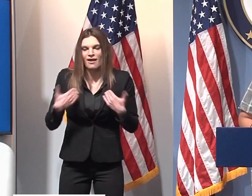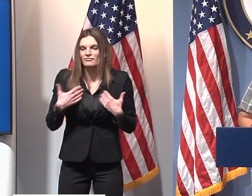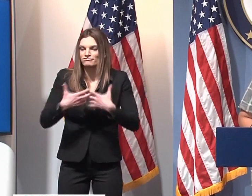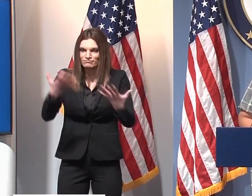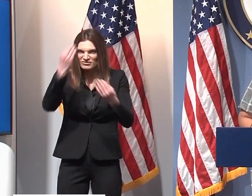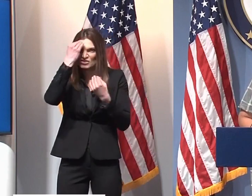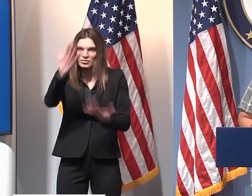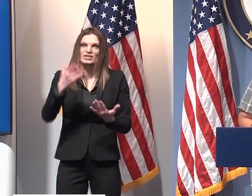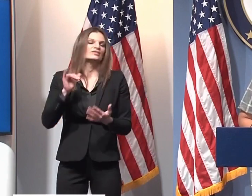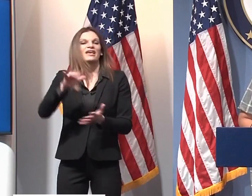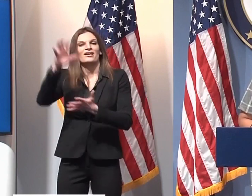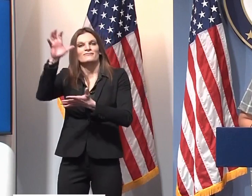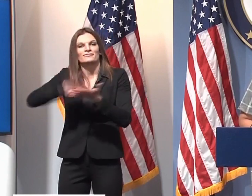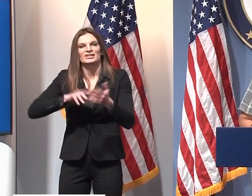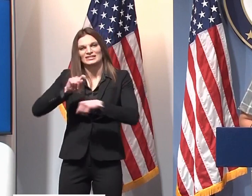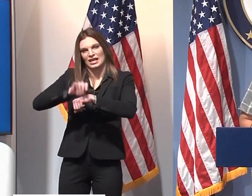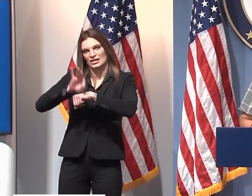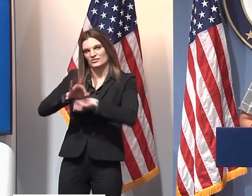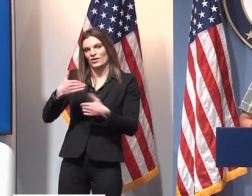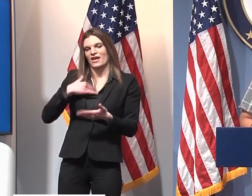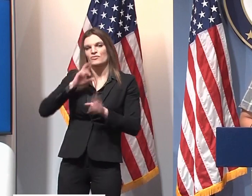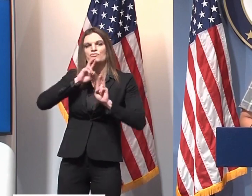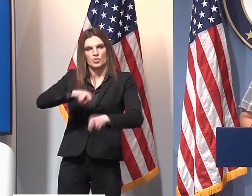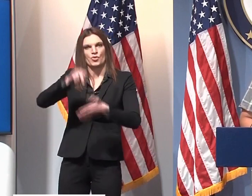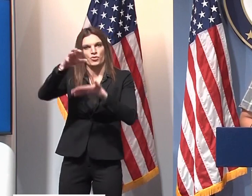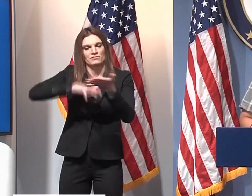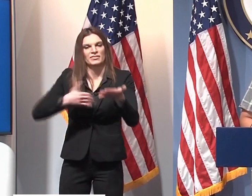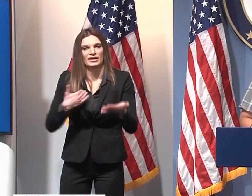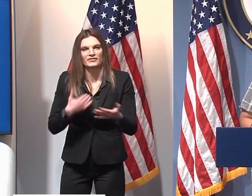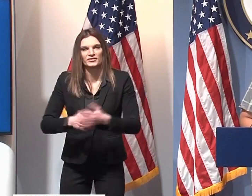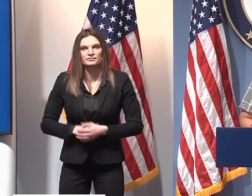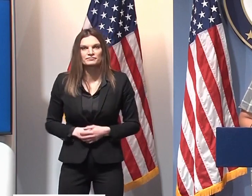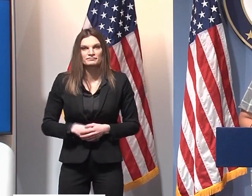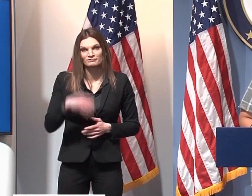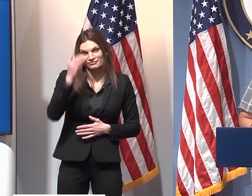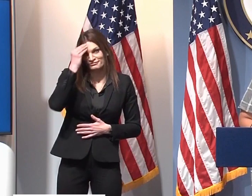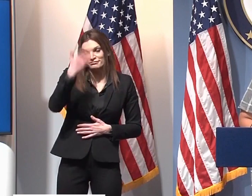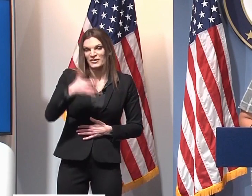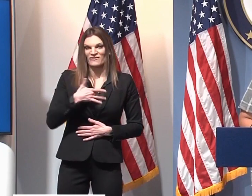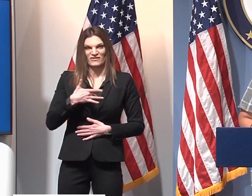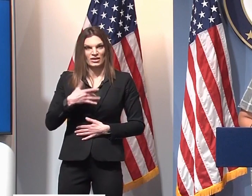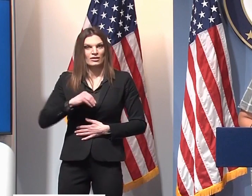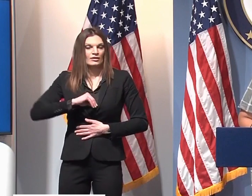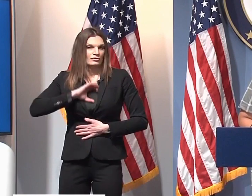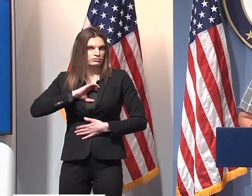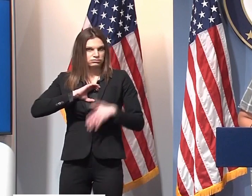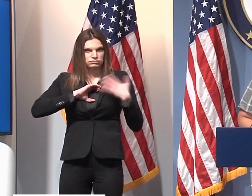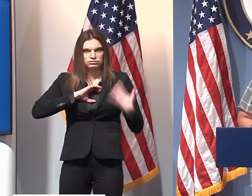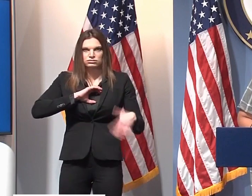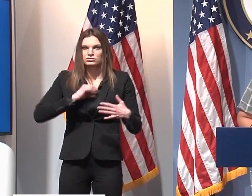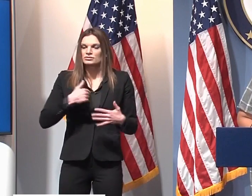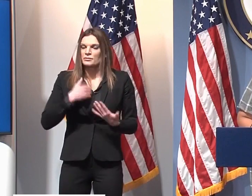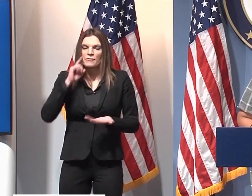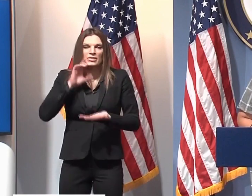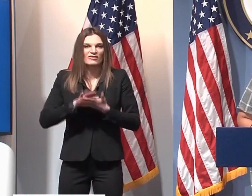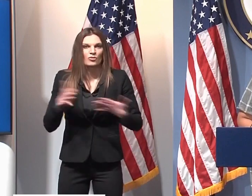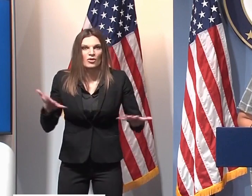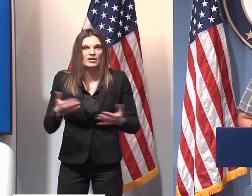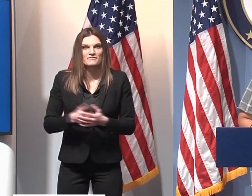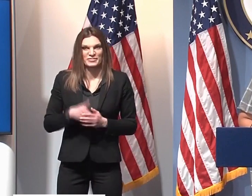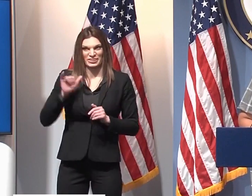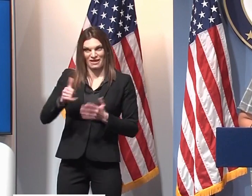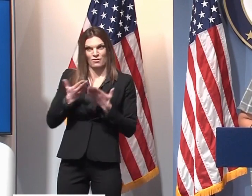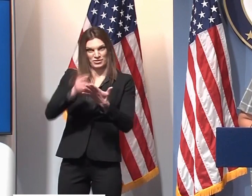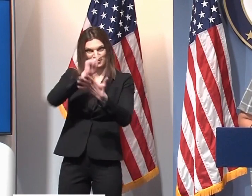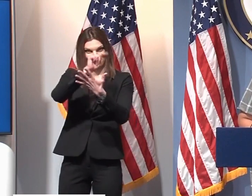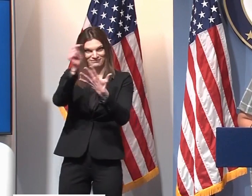force comprehensive report. It is my heartfelt belief that these recommendations are the first